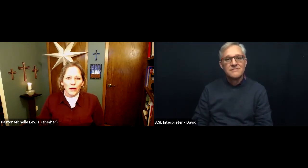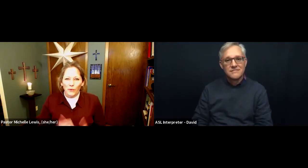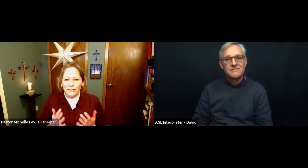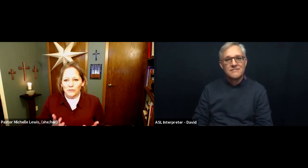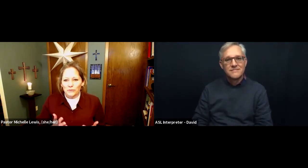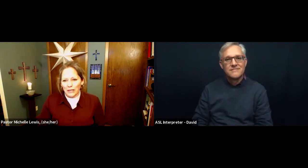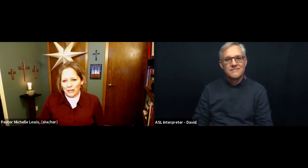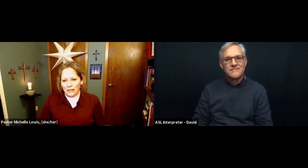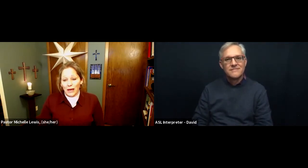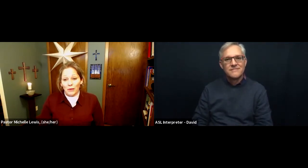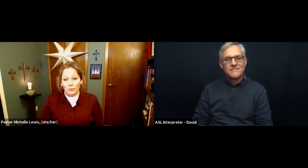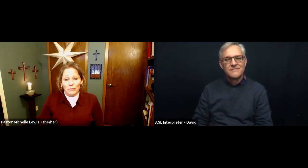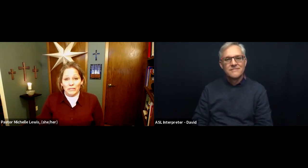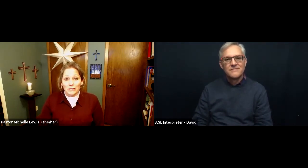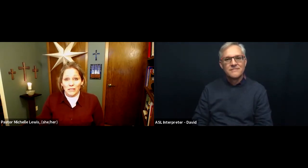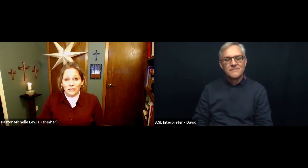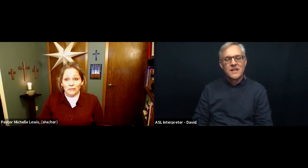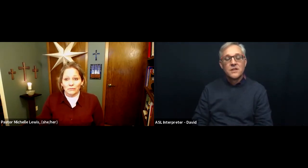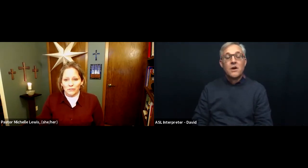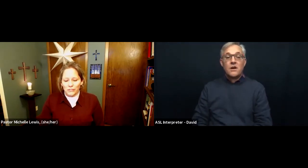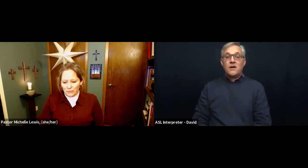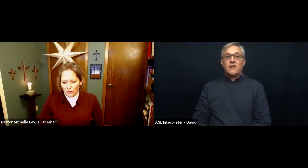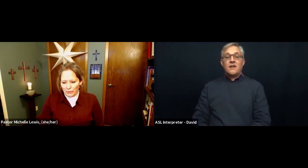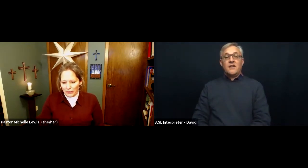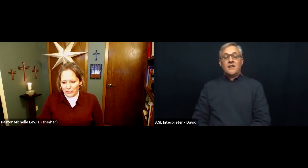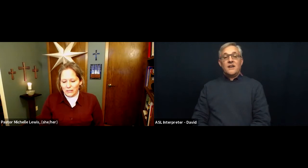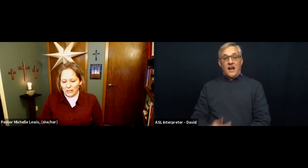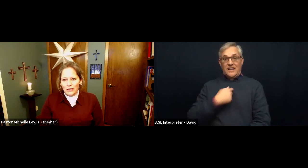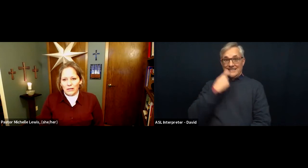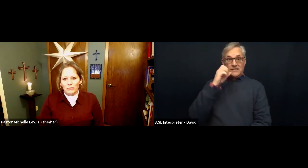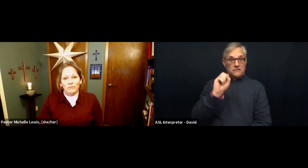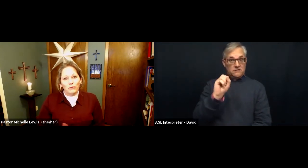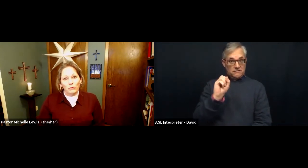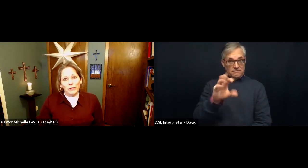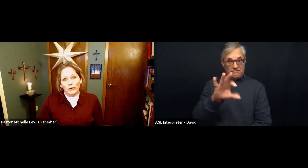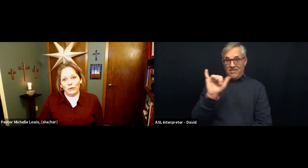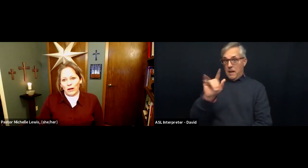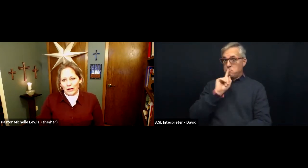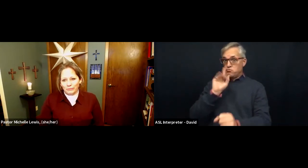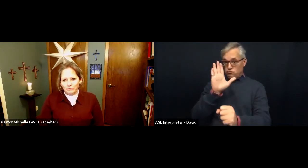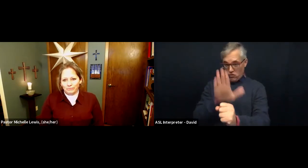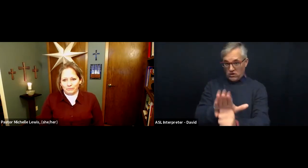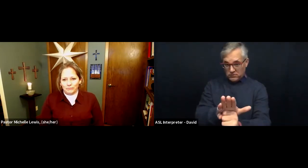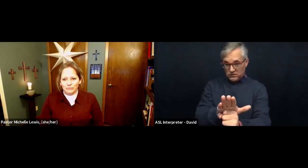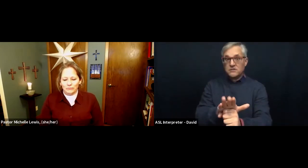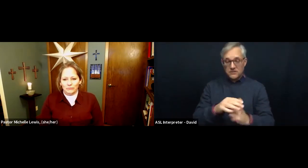So I want to let that promise settle for just a moment before we go